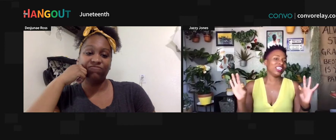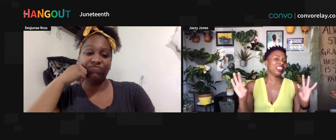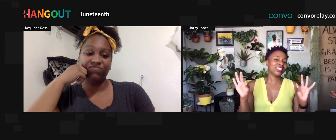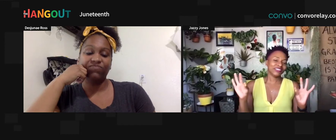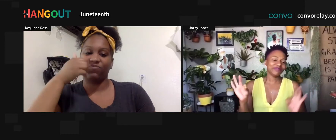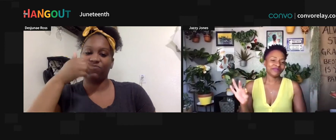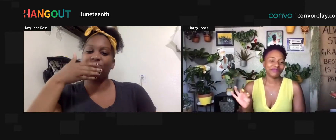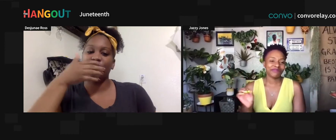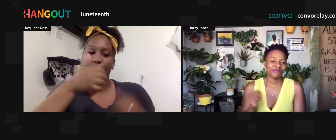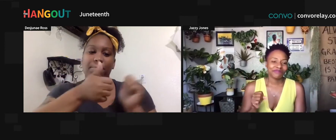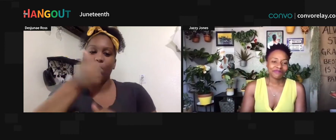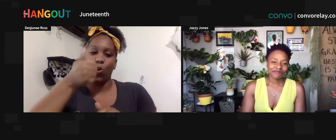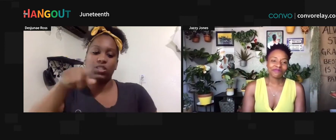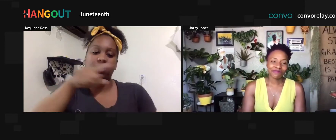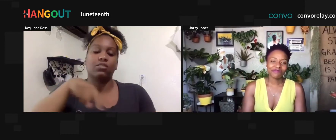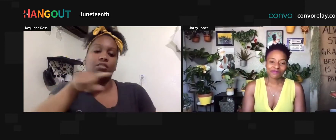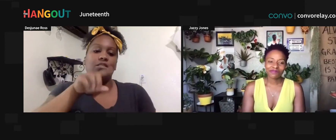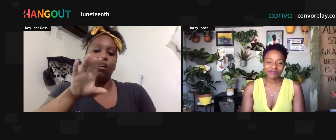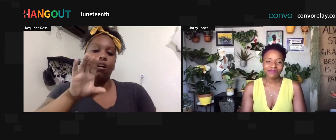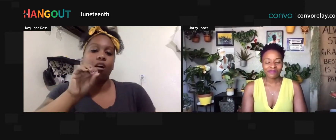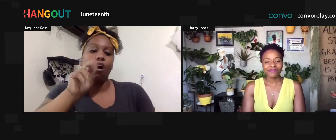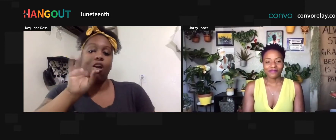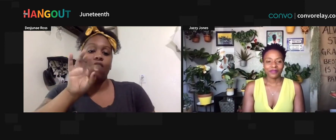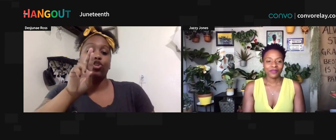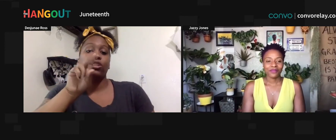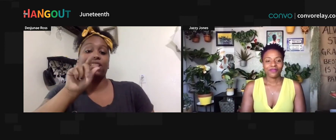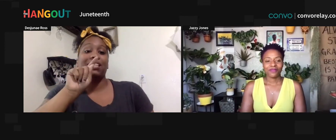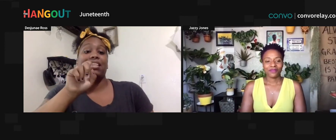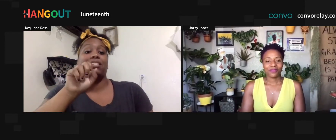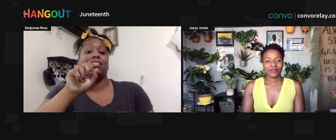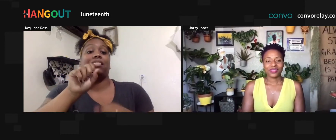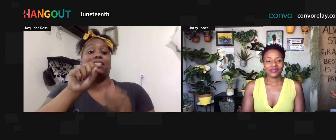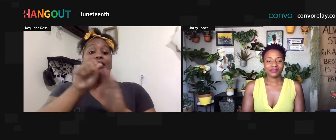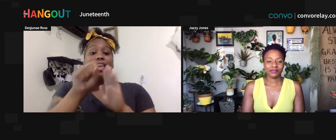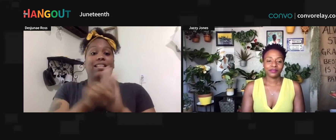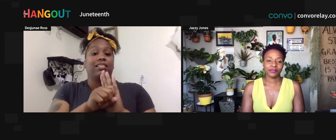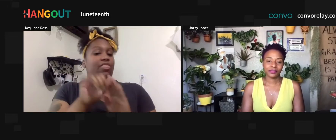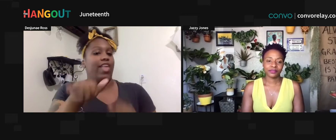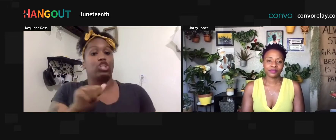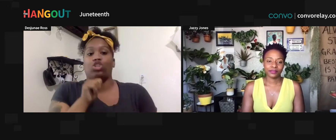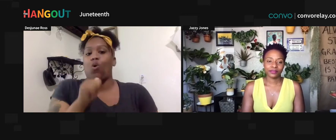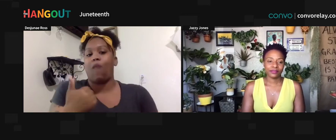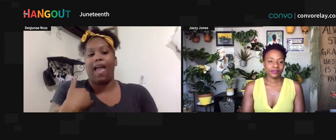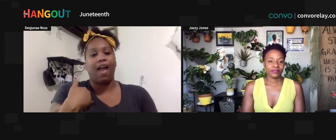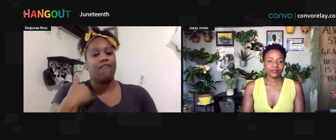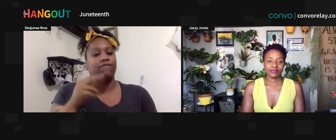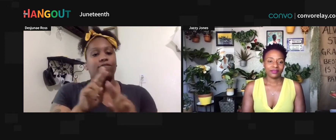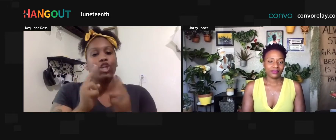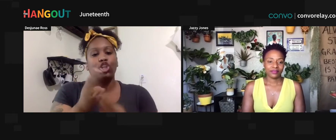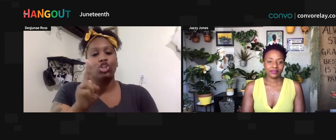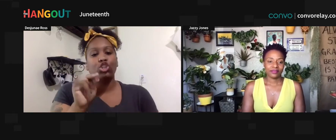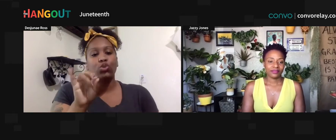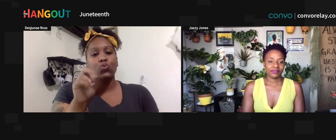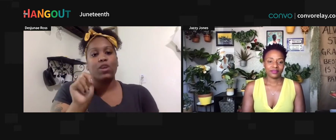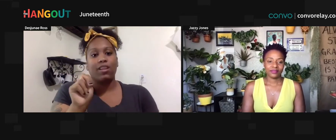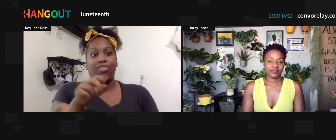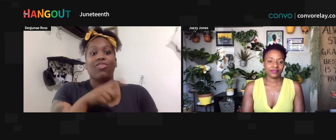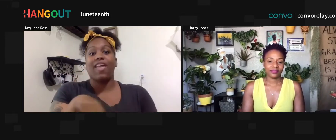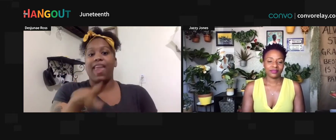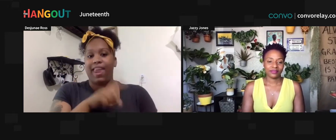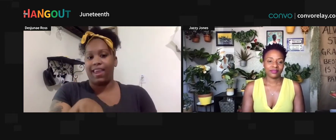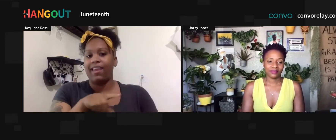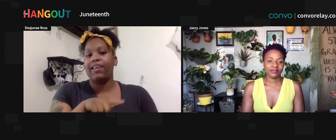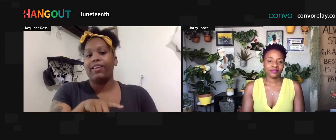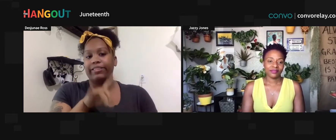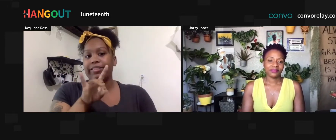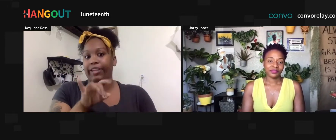appeared to finally let all the enslaved Blacks know that they were emancipated. Right. And the Confederate